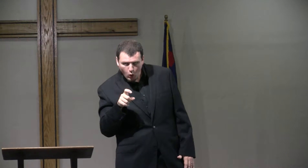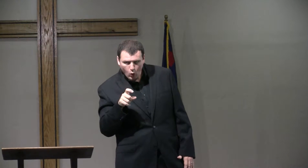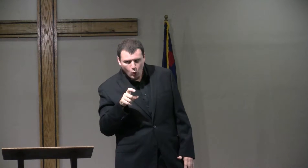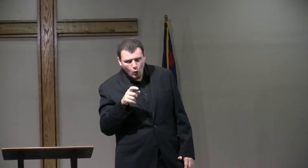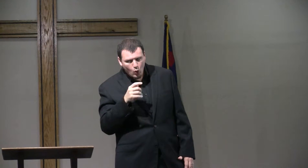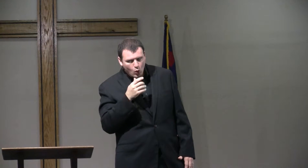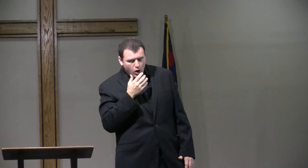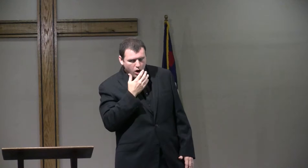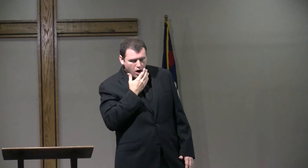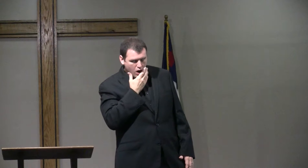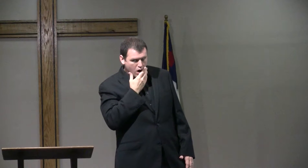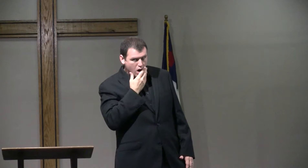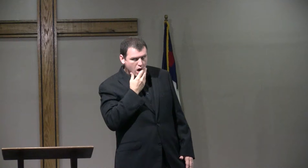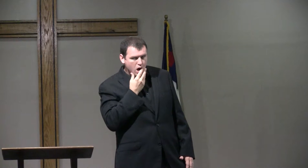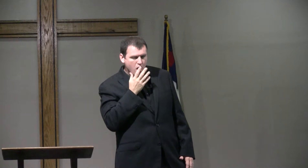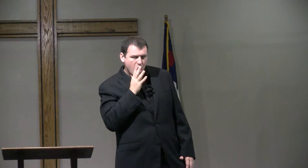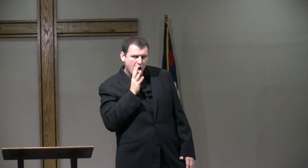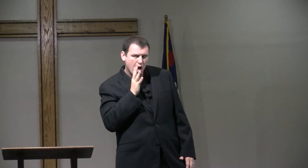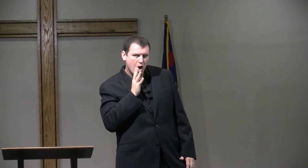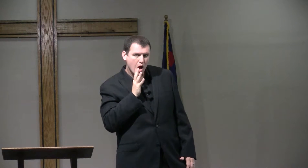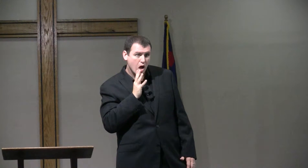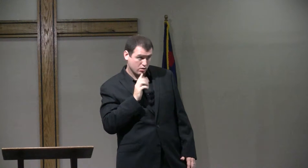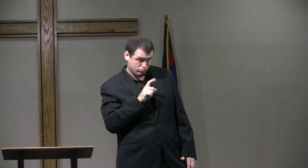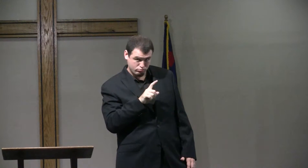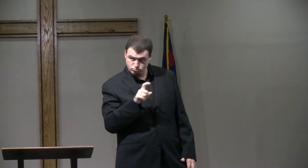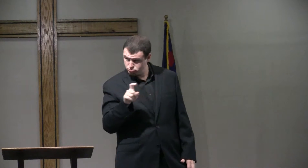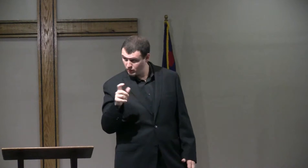Well, have you lusted after a woman?